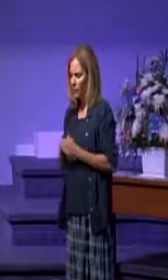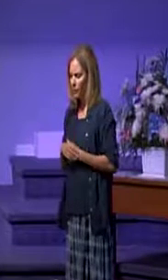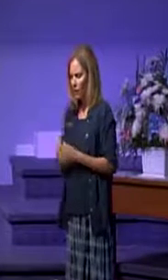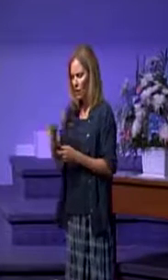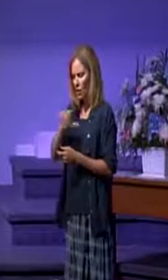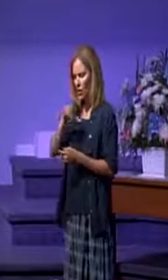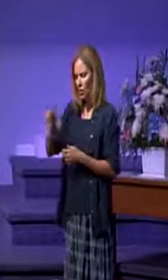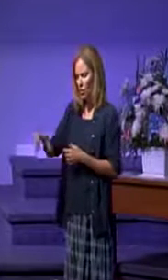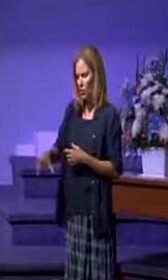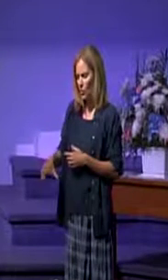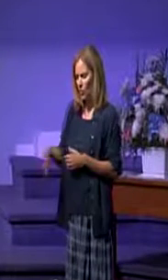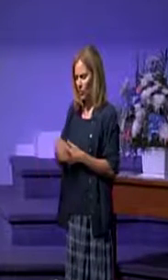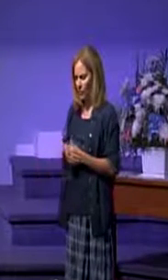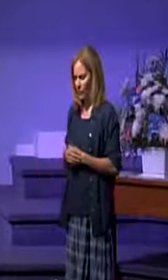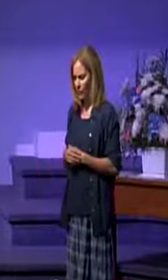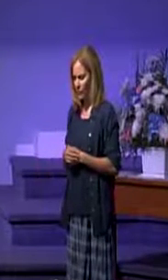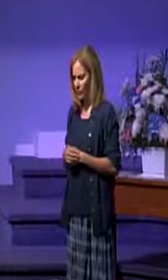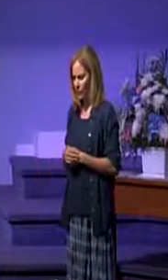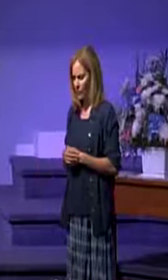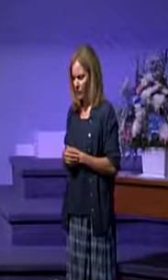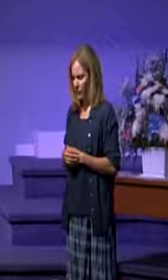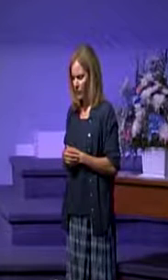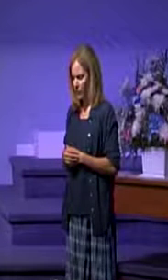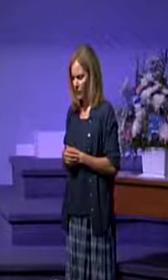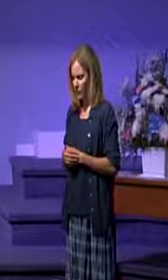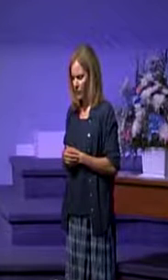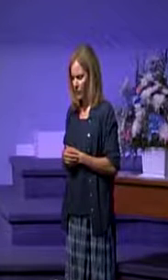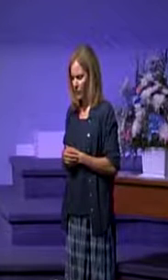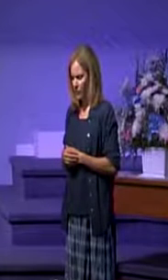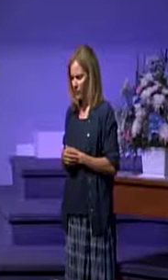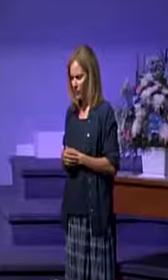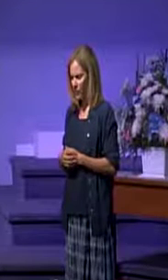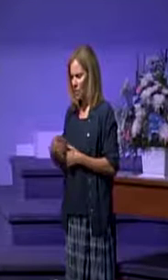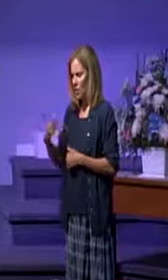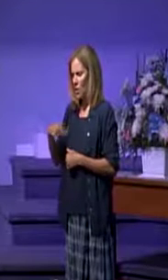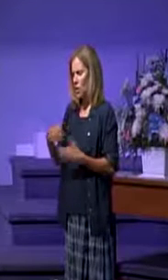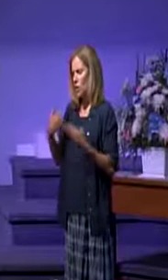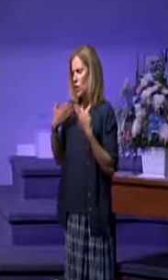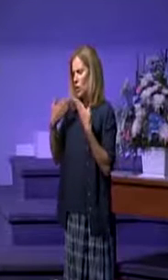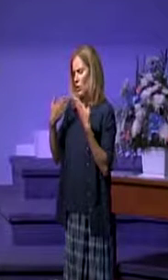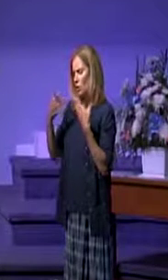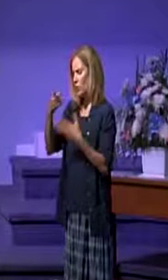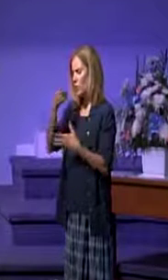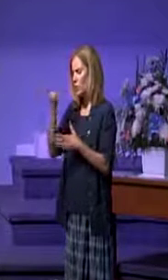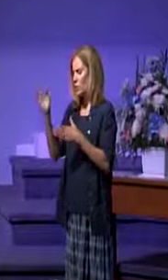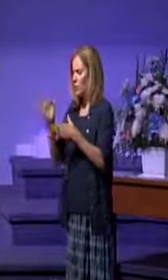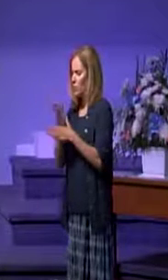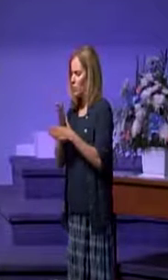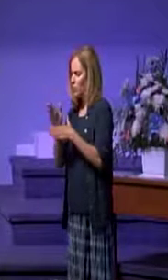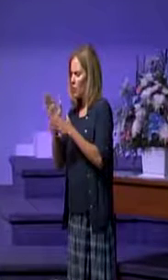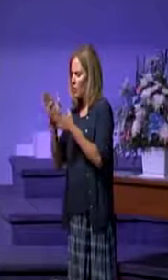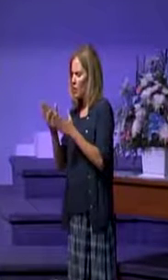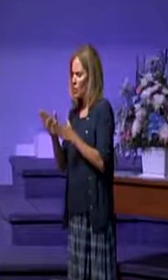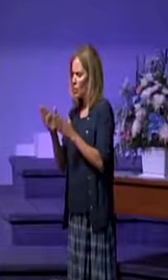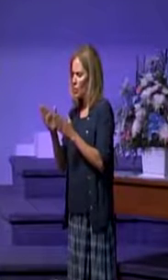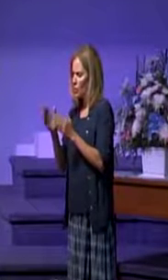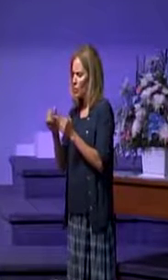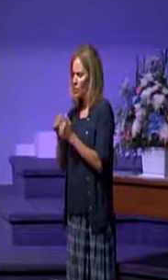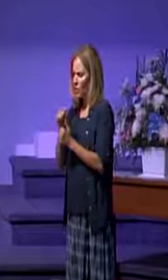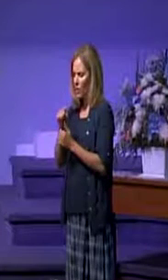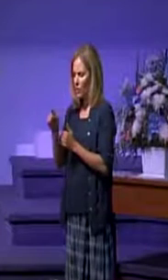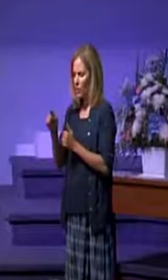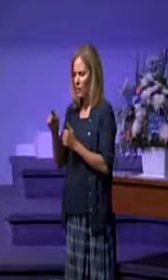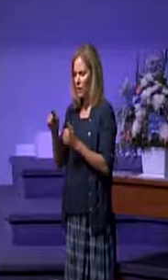we are so grateful for the fact that we get to partner with those that take the